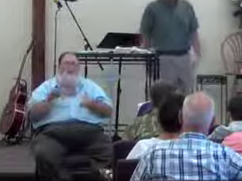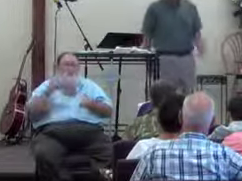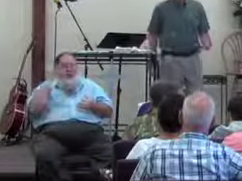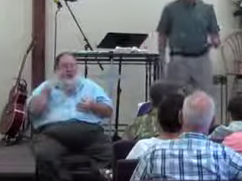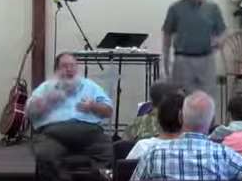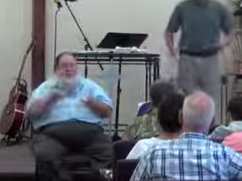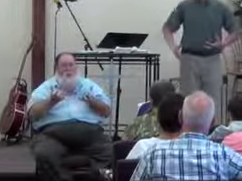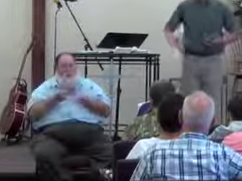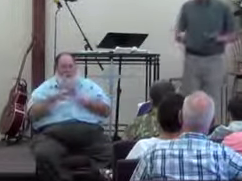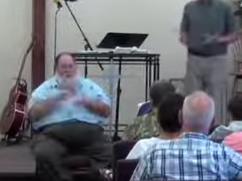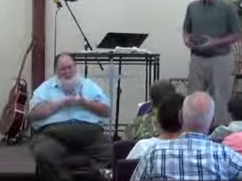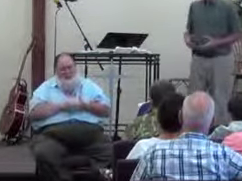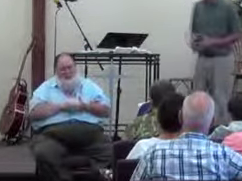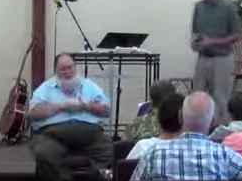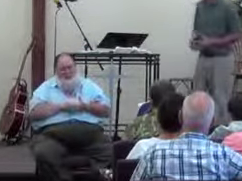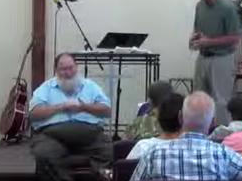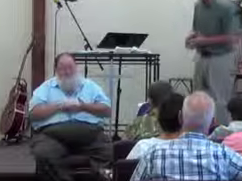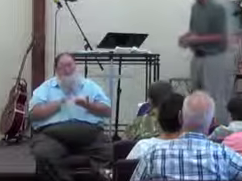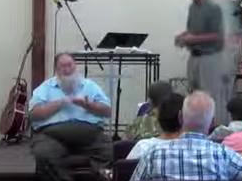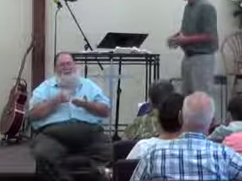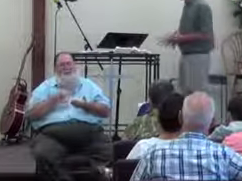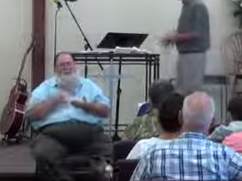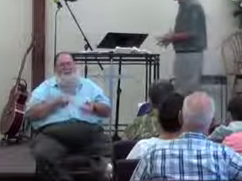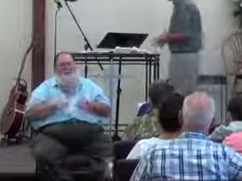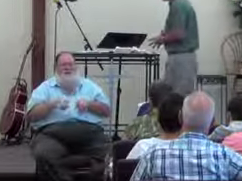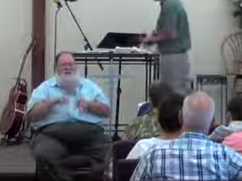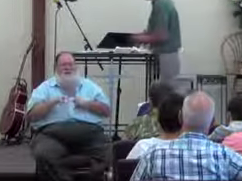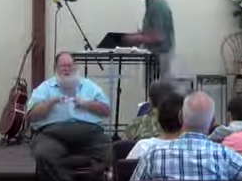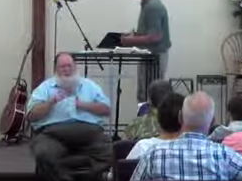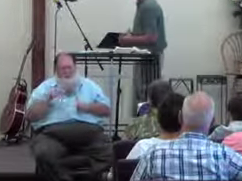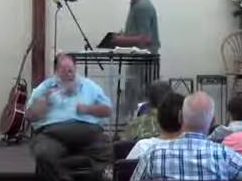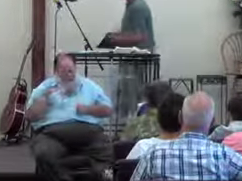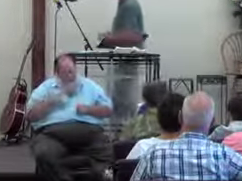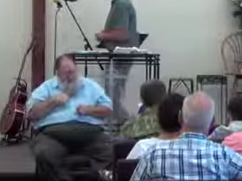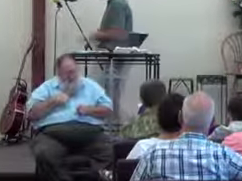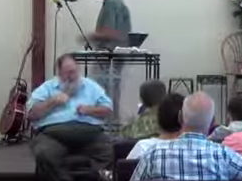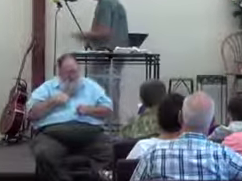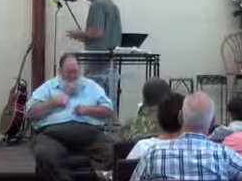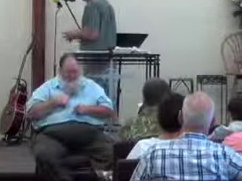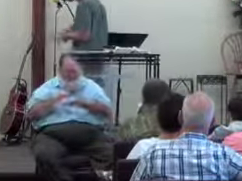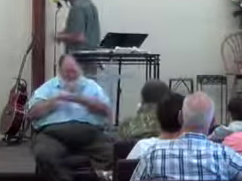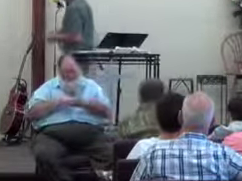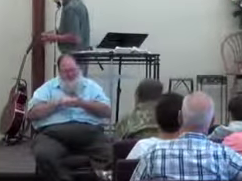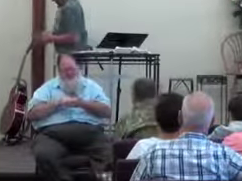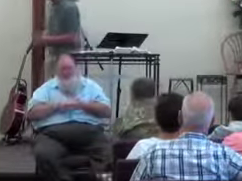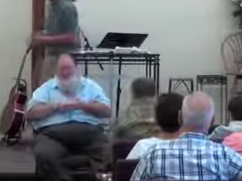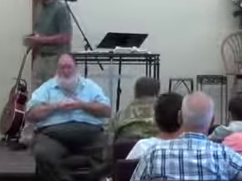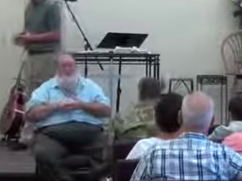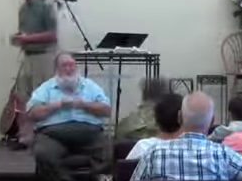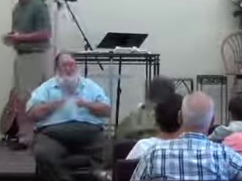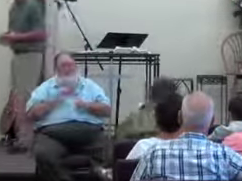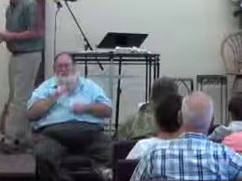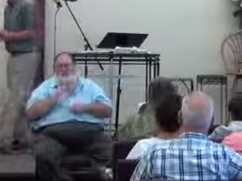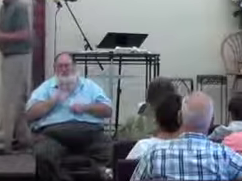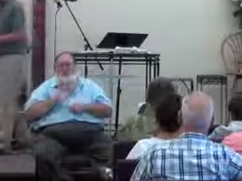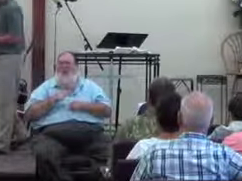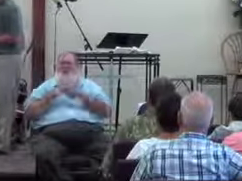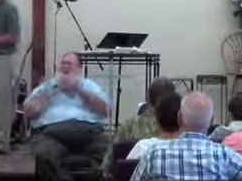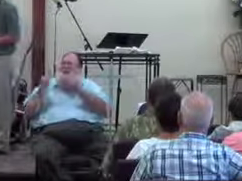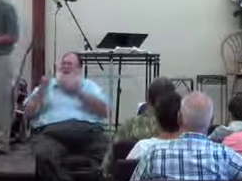Because sometimes as people, we think that, we're entitled, so we don't thank you. We don't give the thank yous too much. I remember in the Bible